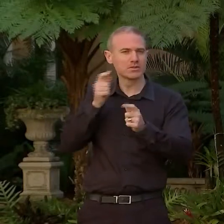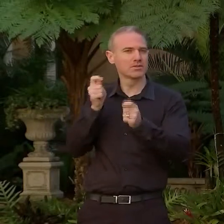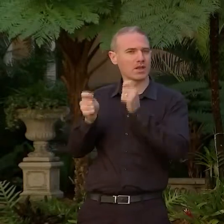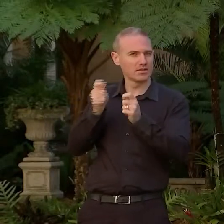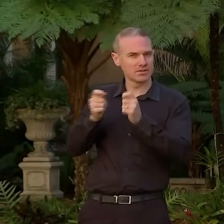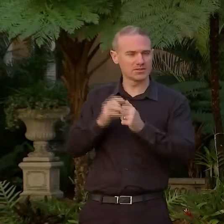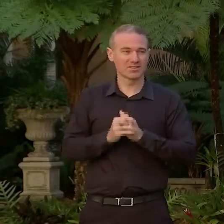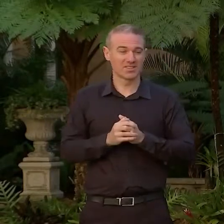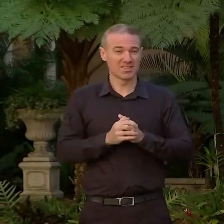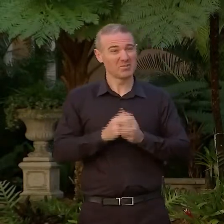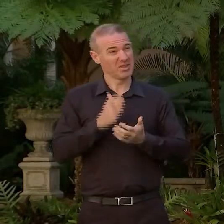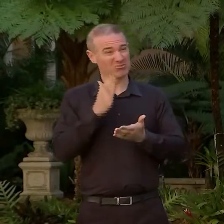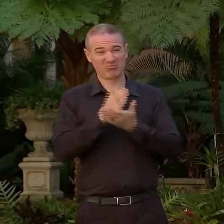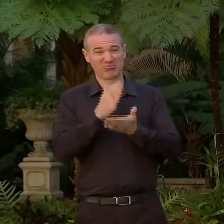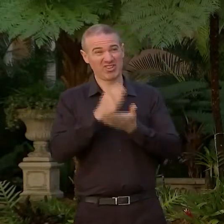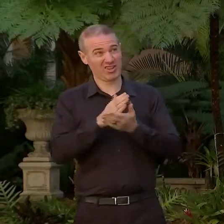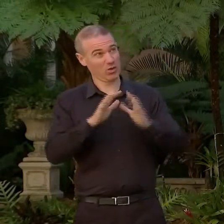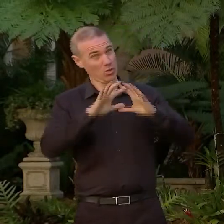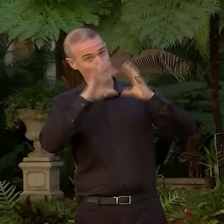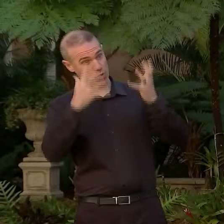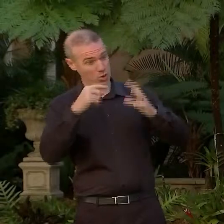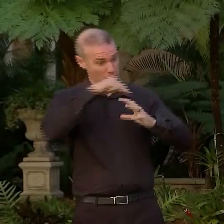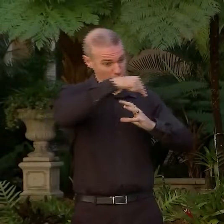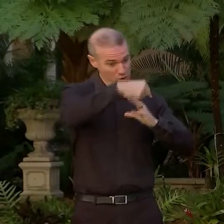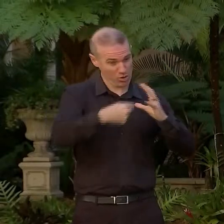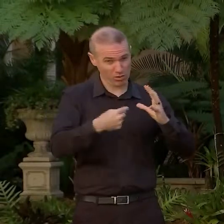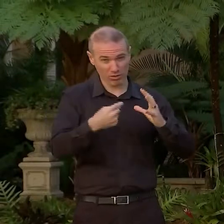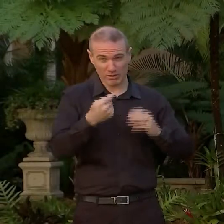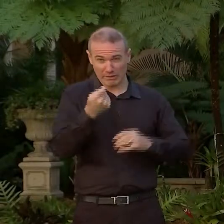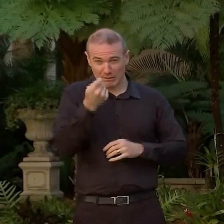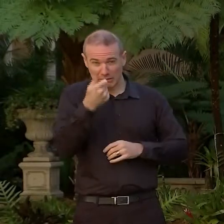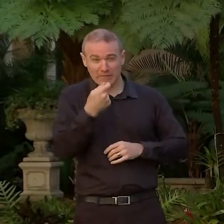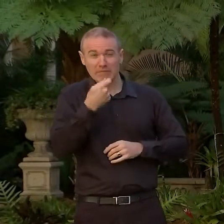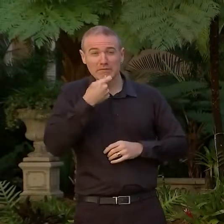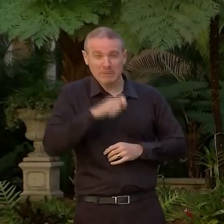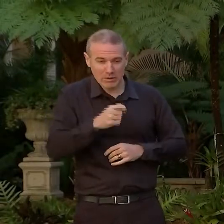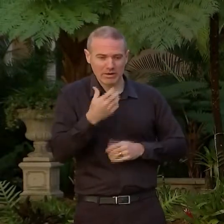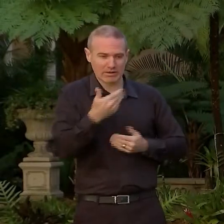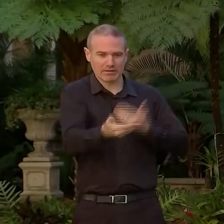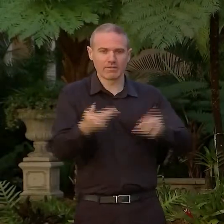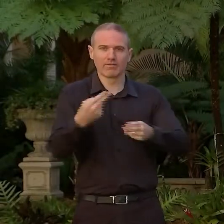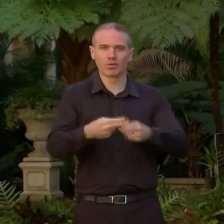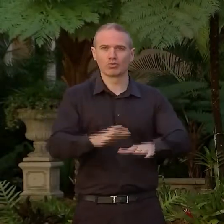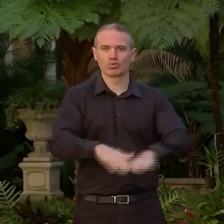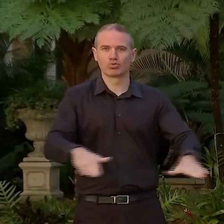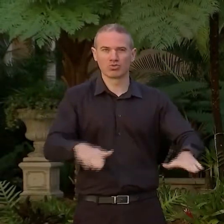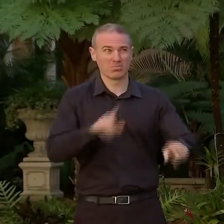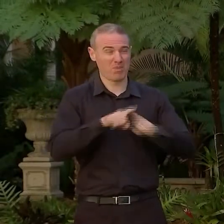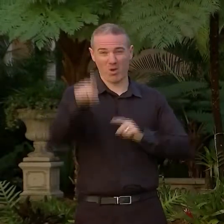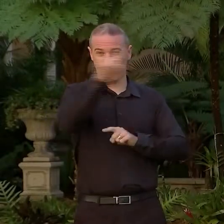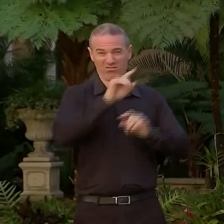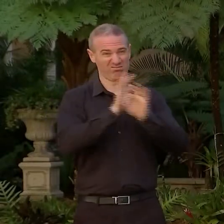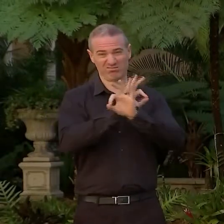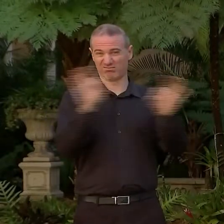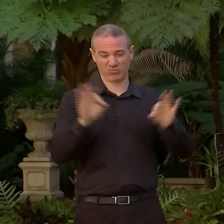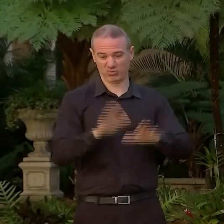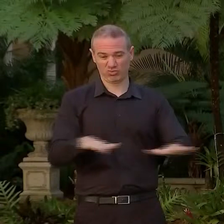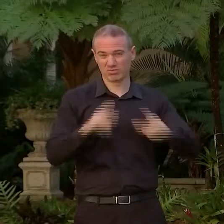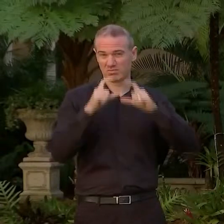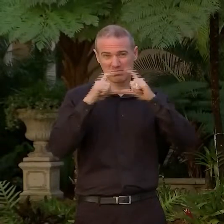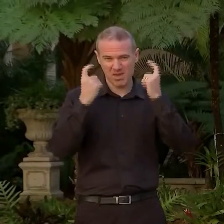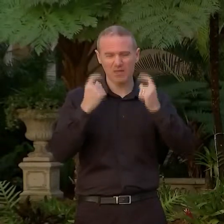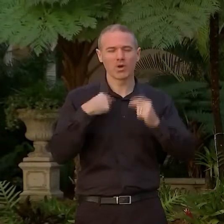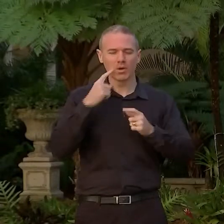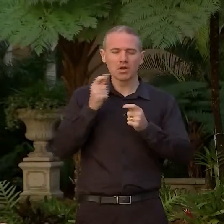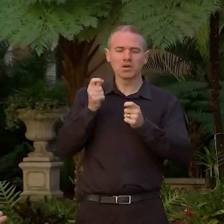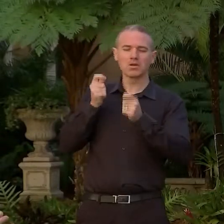few places in the world that get children under 12 to wear masks. So we'll just work it through and see if it's beneficial and if we can do